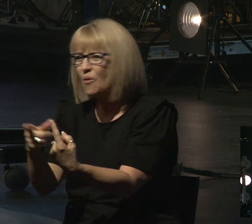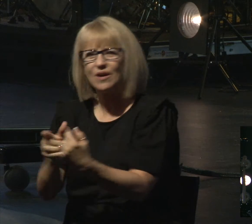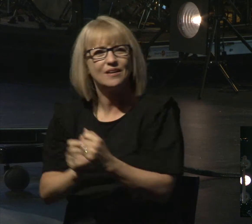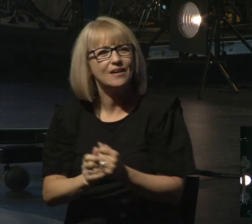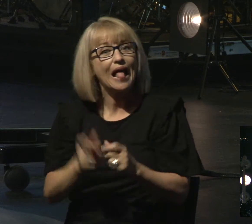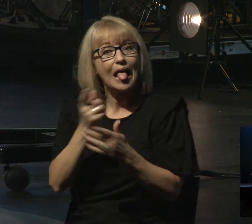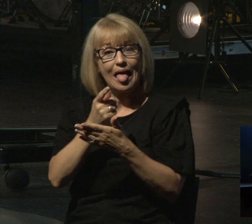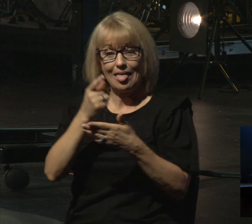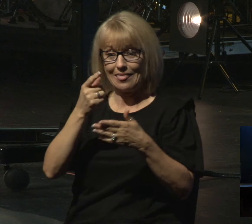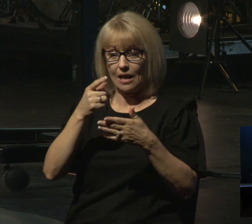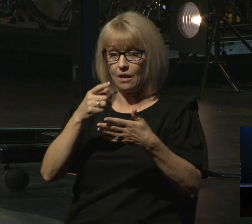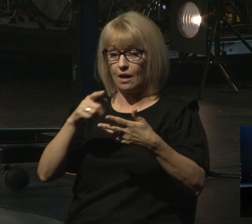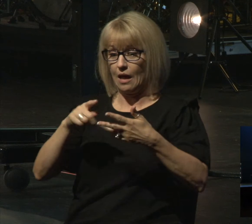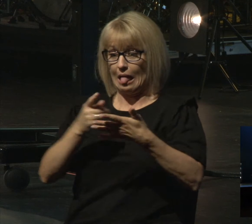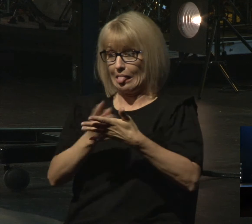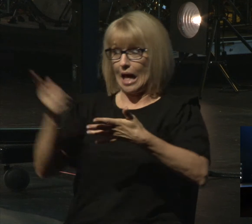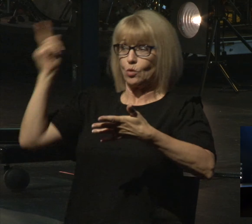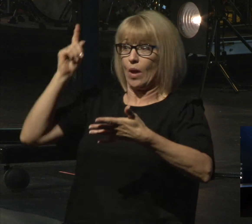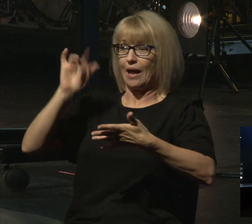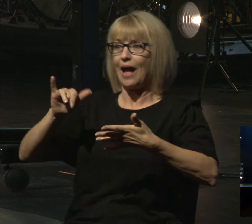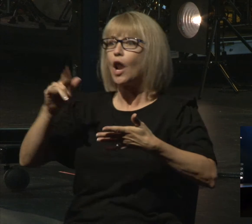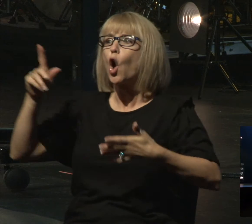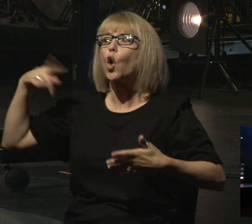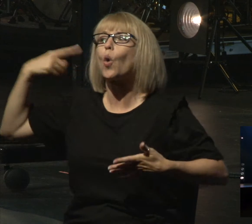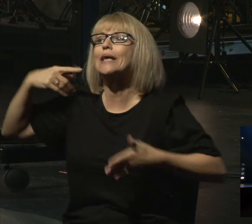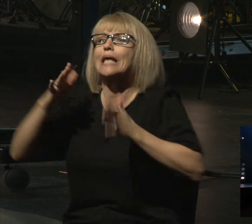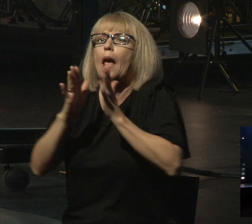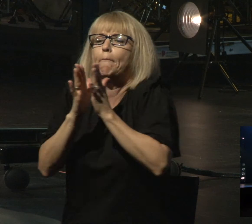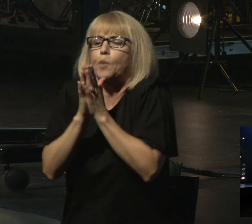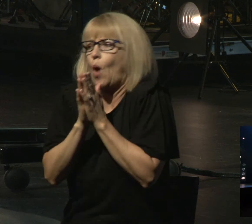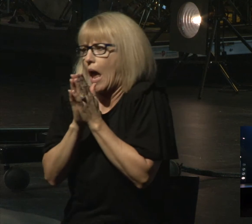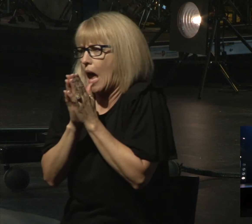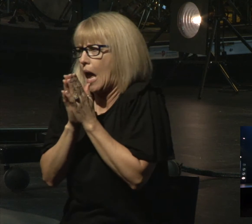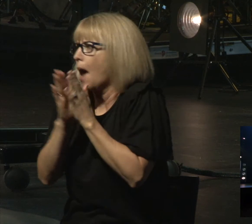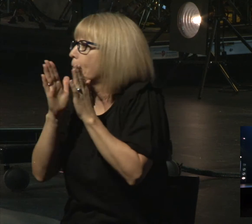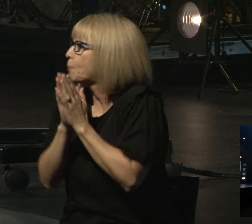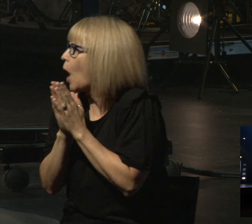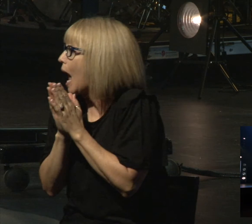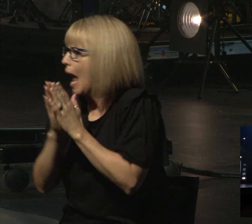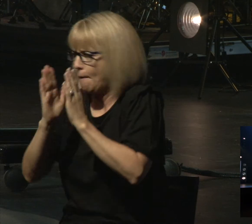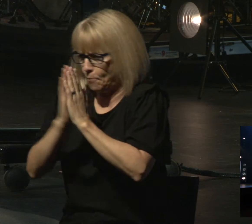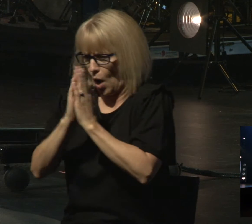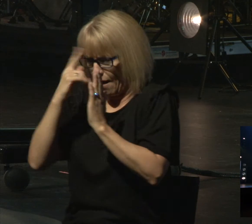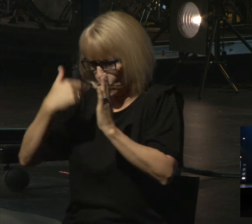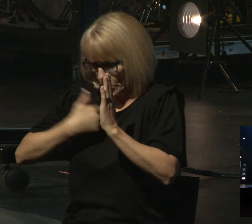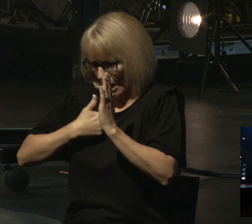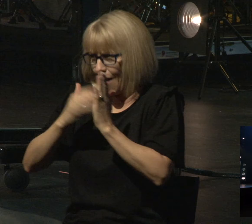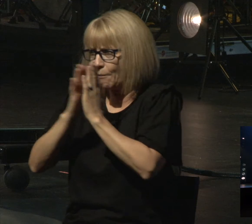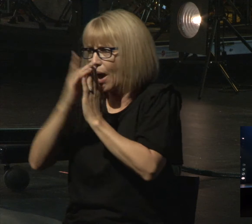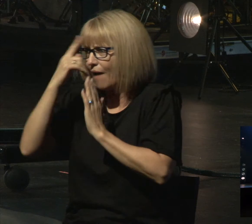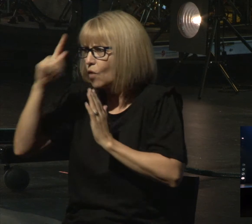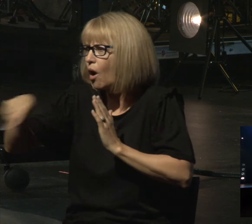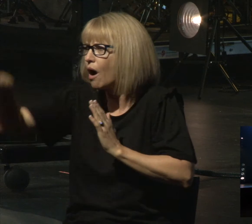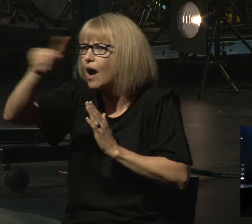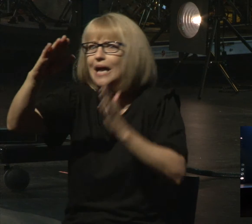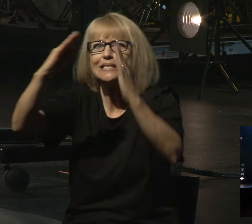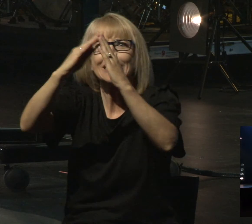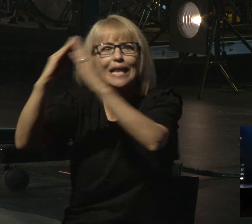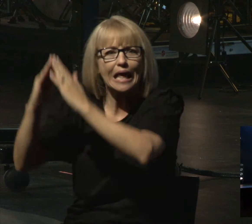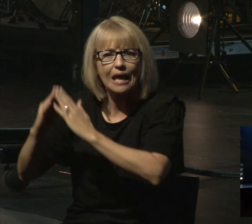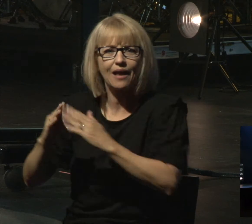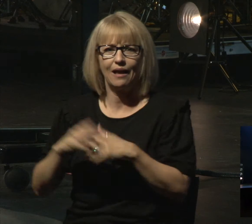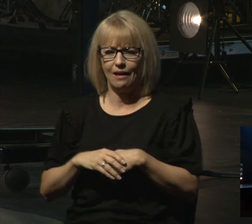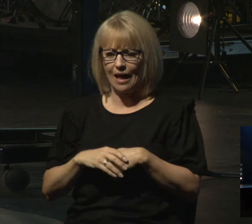be crazy prayers. People who pray not just for ourselves, but pray for our city. Last week, Doyle did a great job talking about